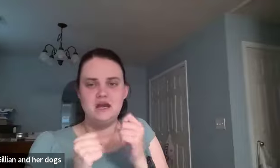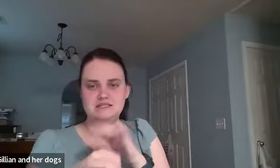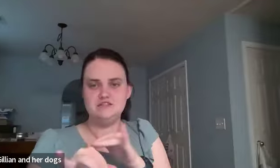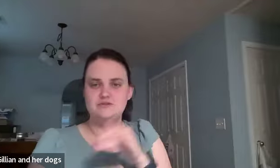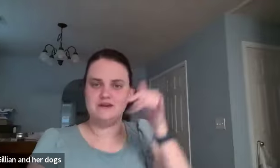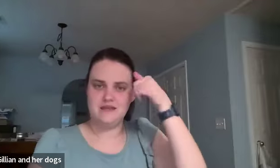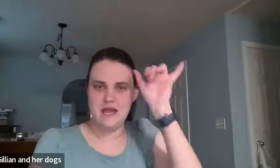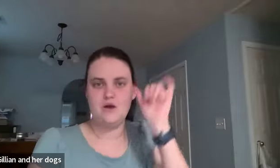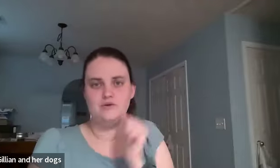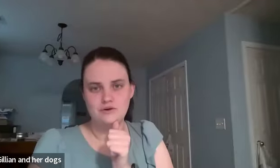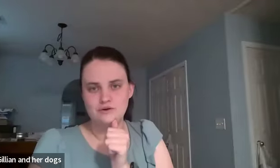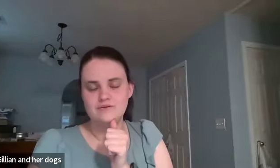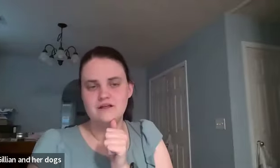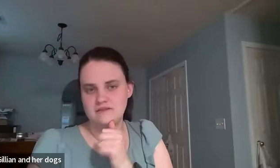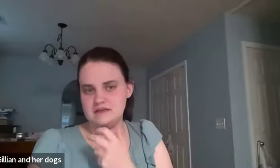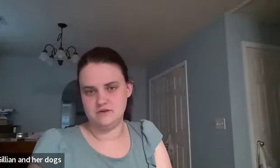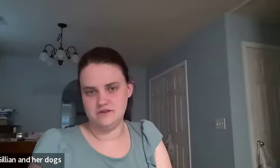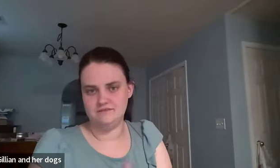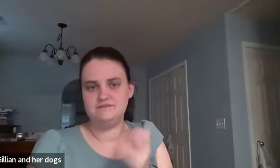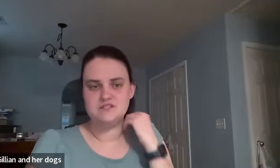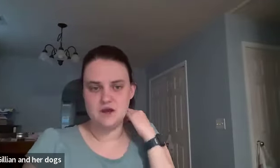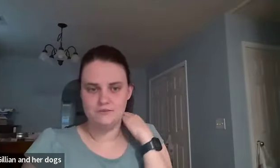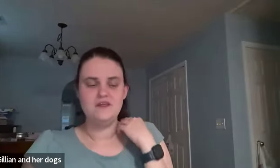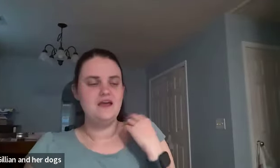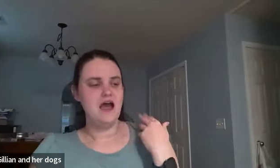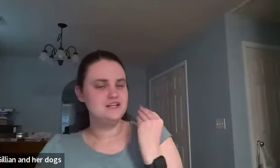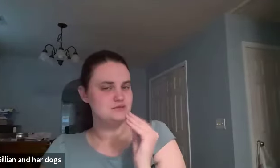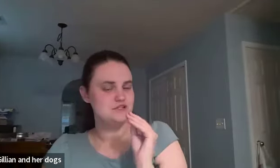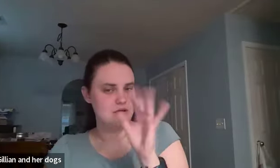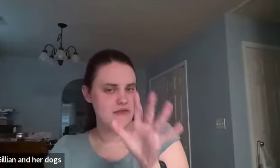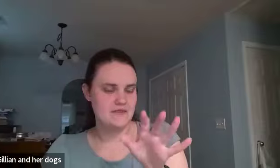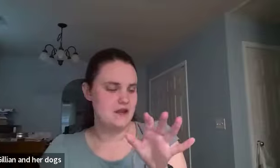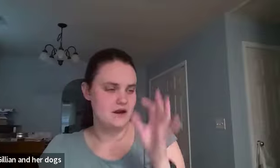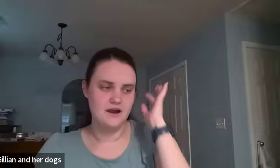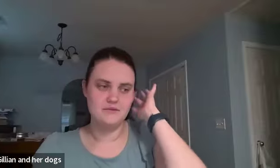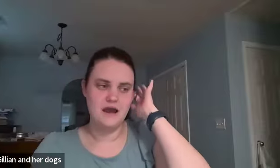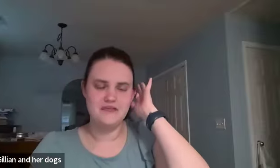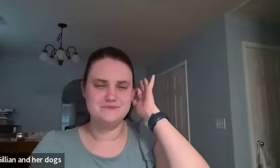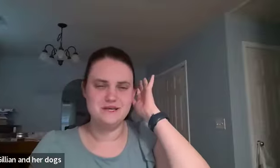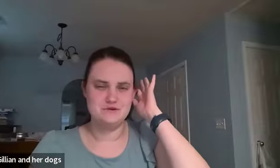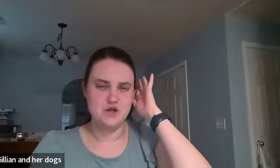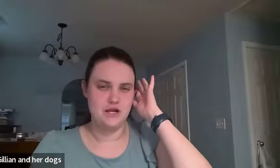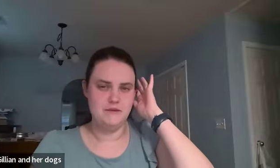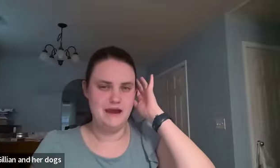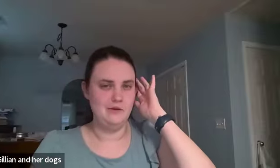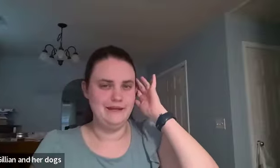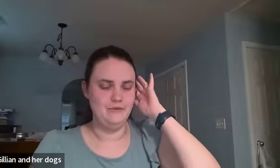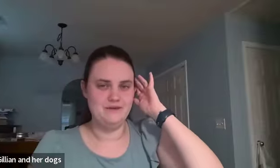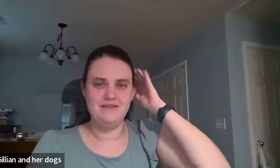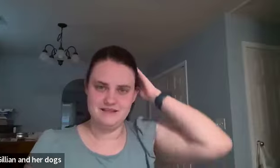kind of still do the cowgirl, that sort of thing. So I just was throwing that in there. I think it's because we were talking about Halloween in one of my